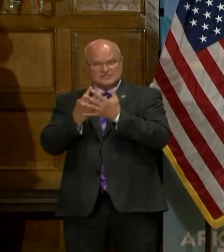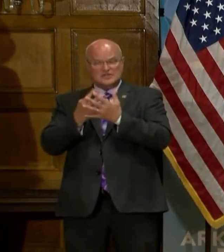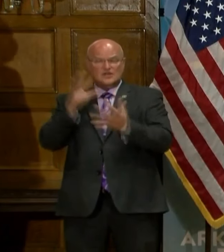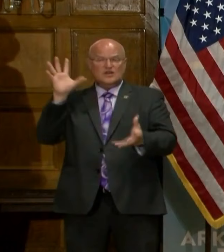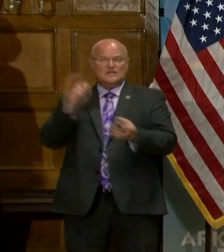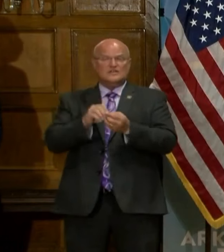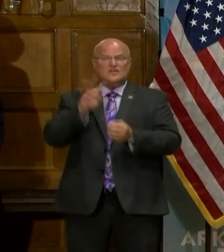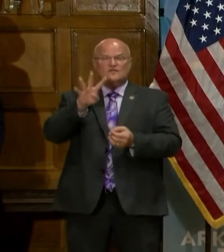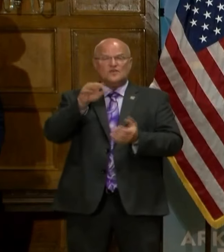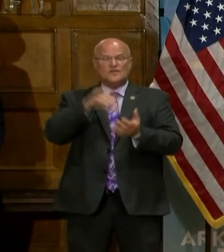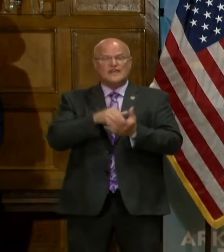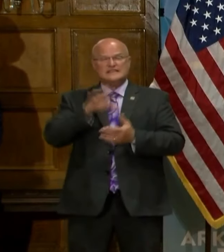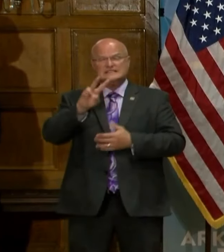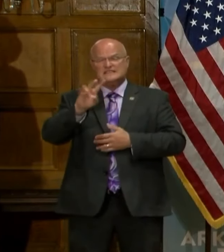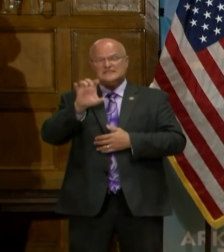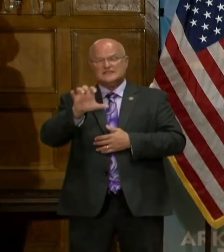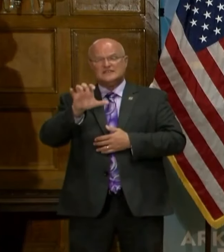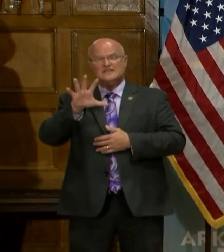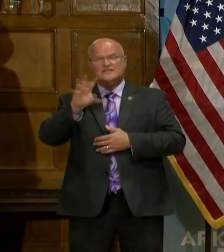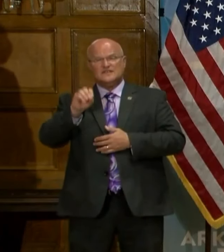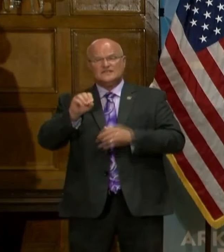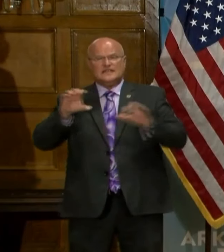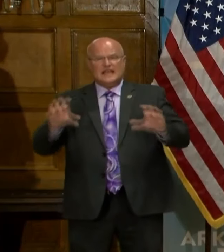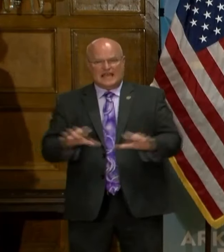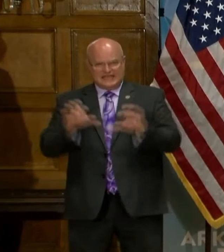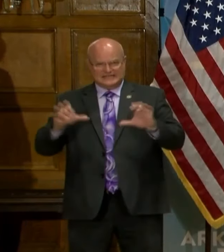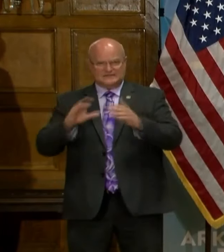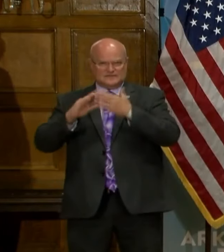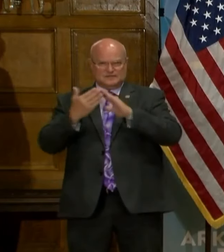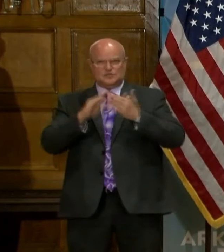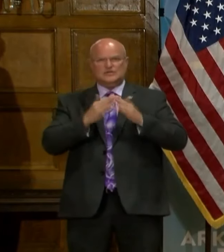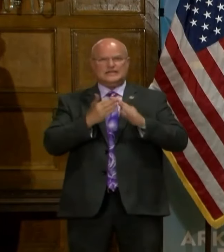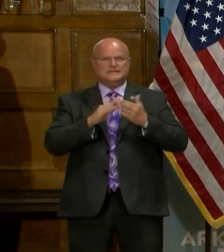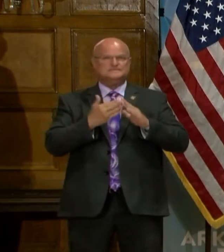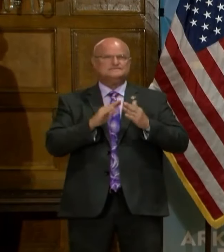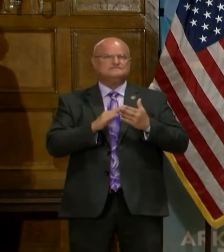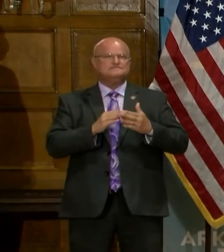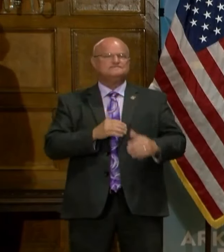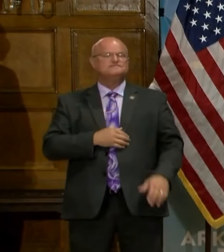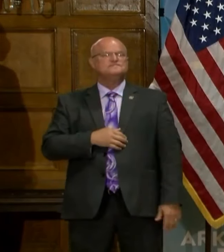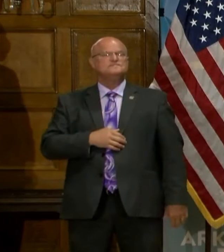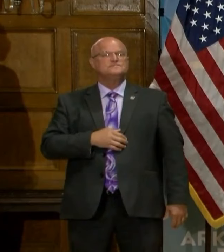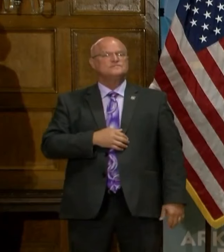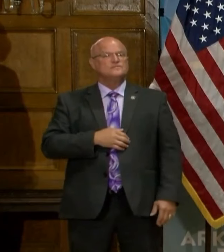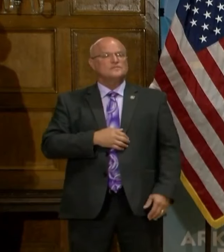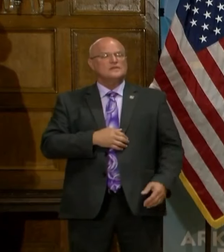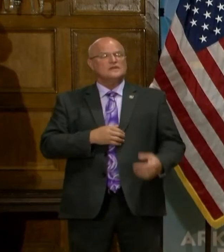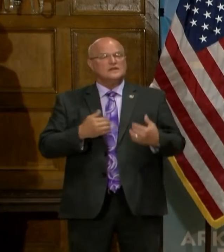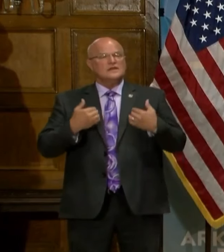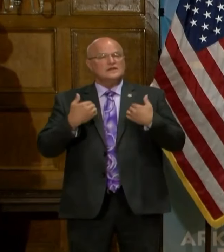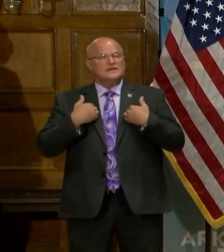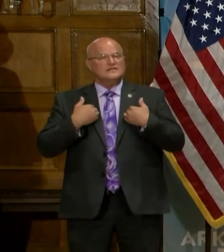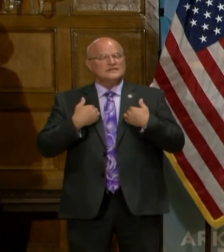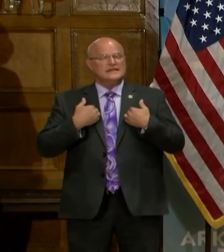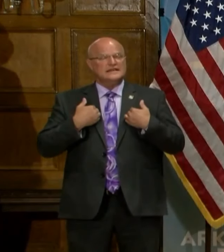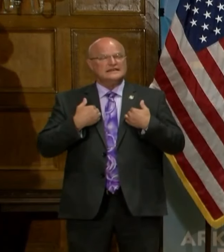have 4,750 active cases in the community. We have had,